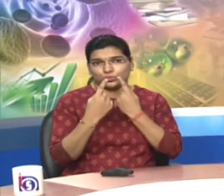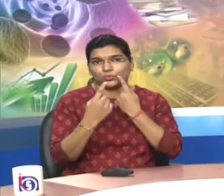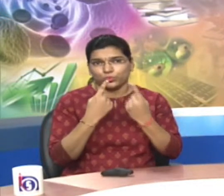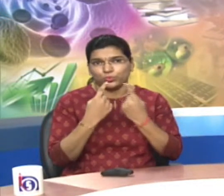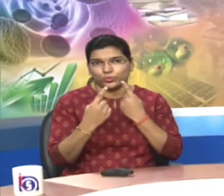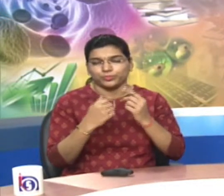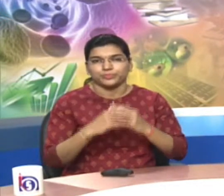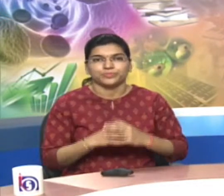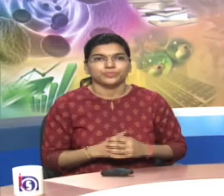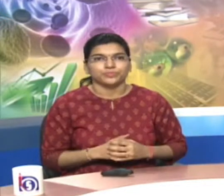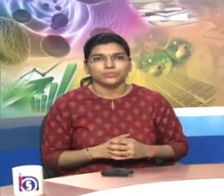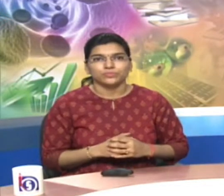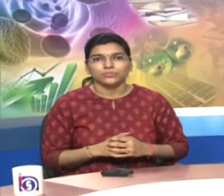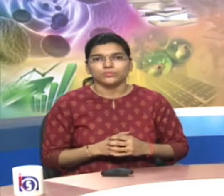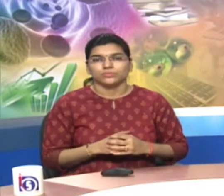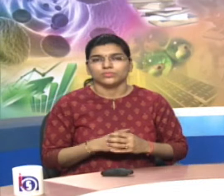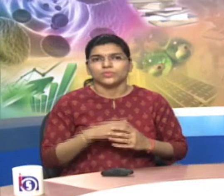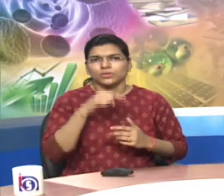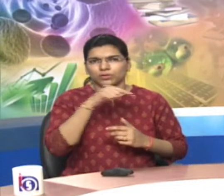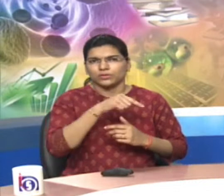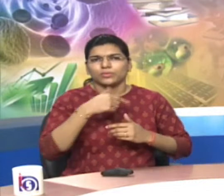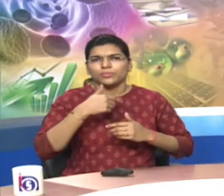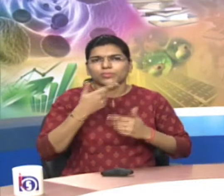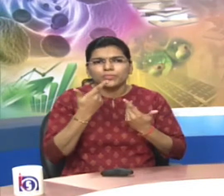Now, let us have introduction with the lesson.